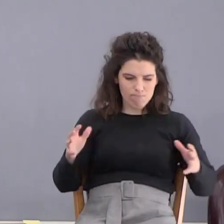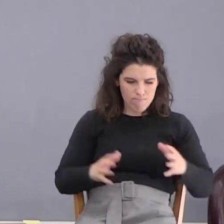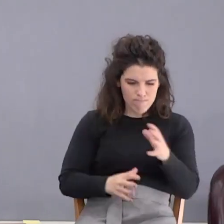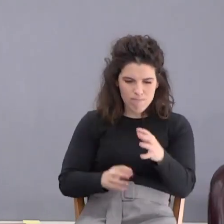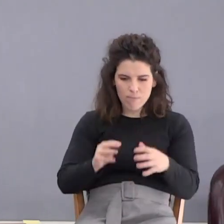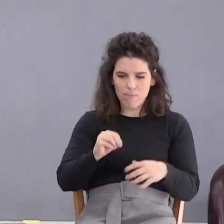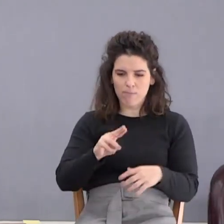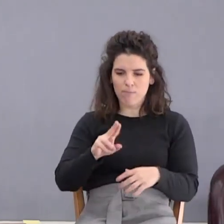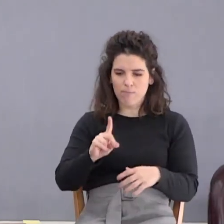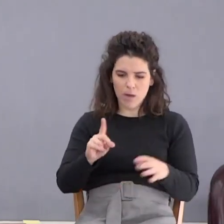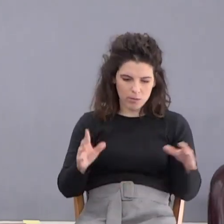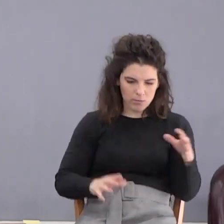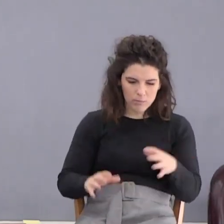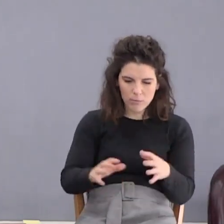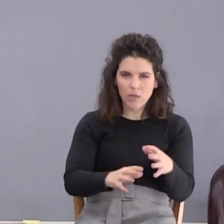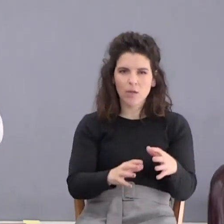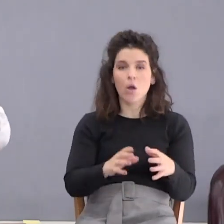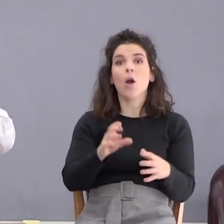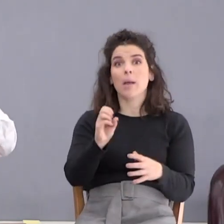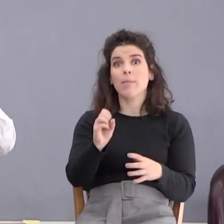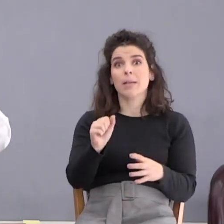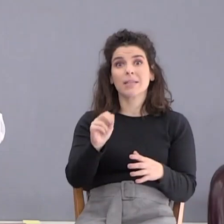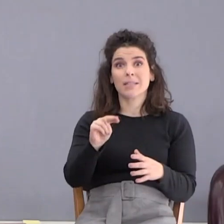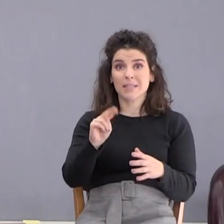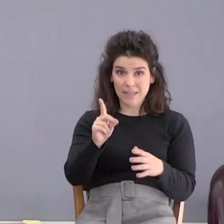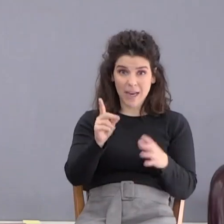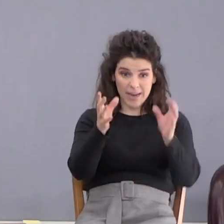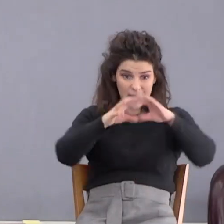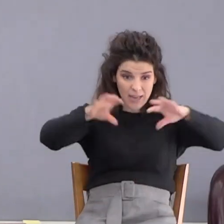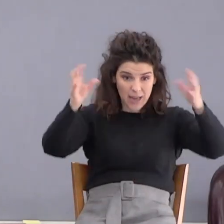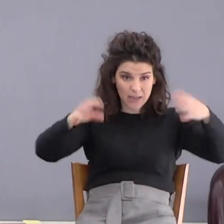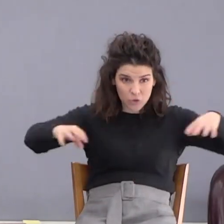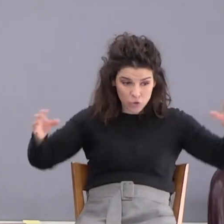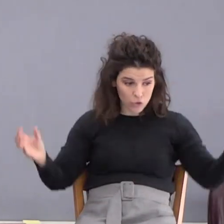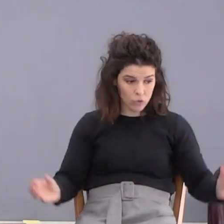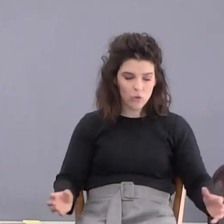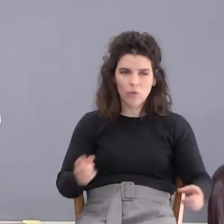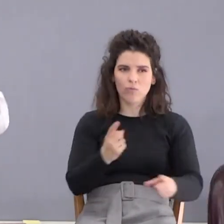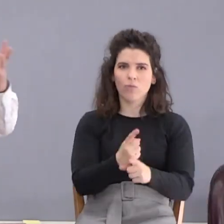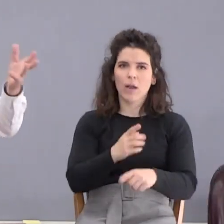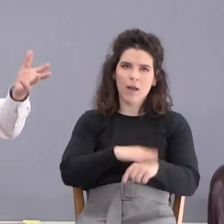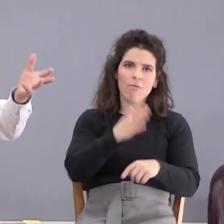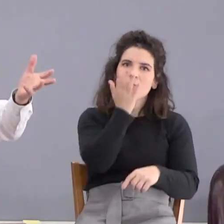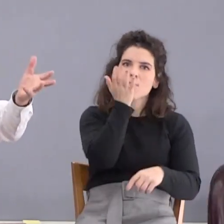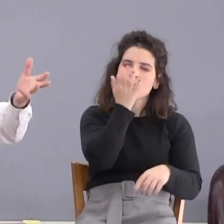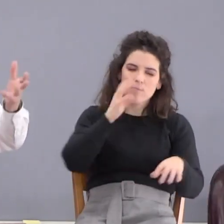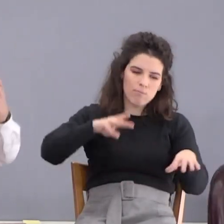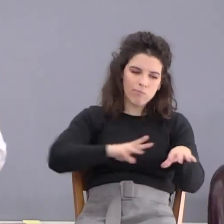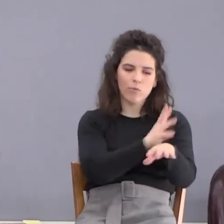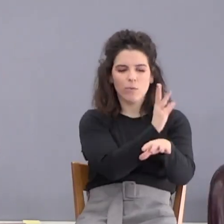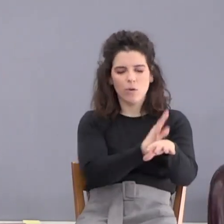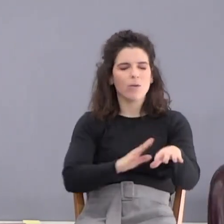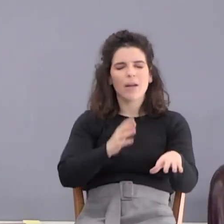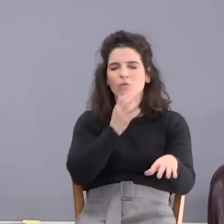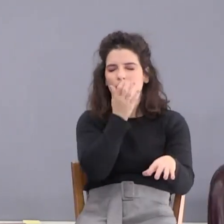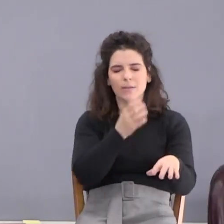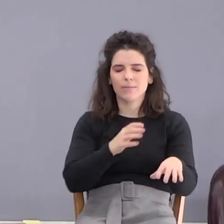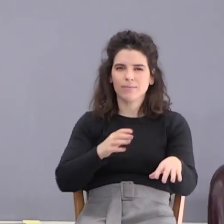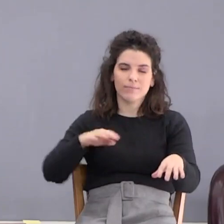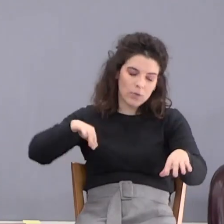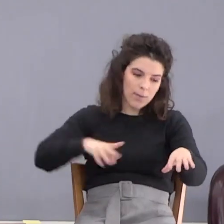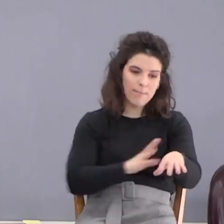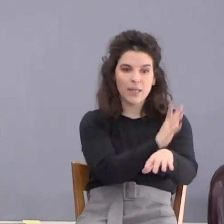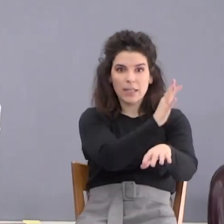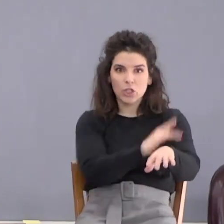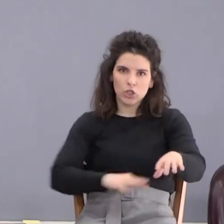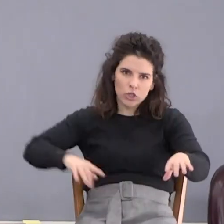of mud, or how about a pile of sand? You ever do a sandcastle on the beach, right? And